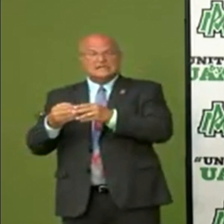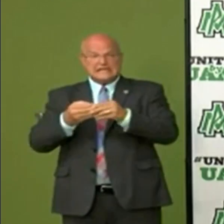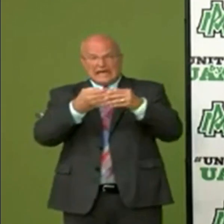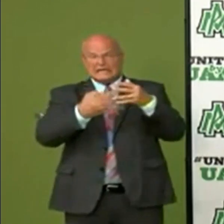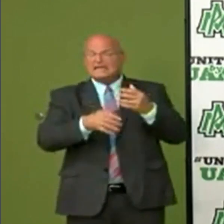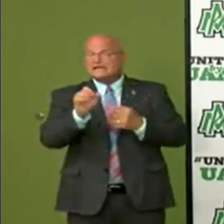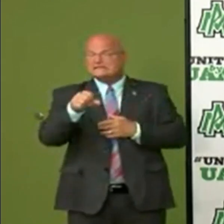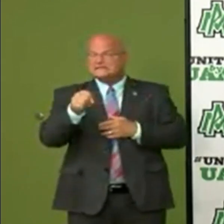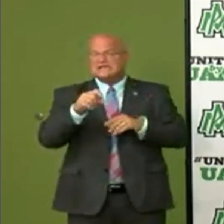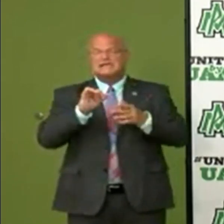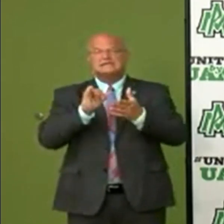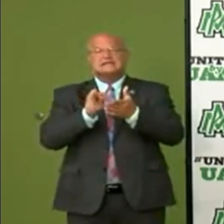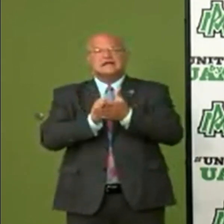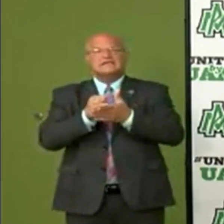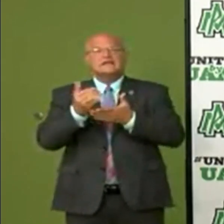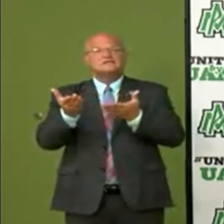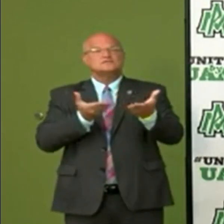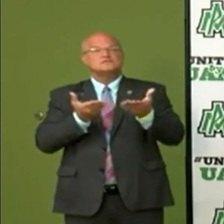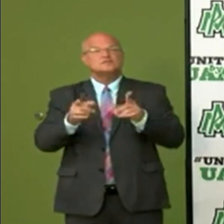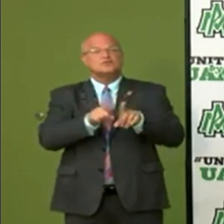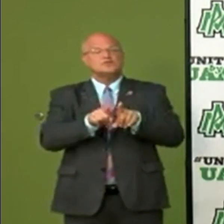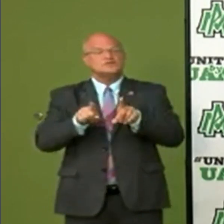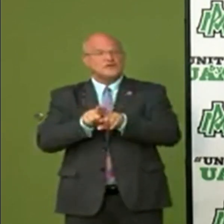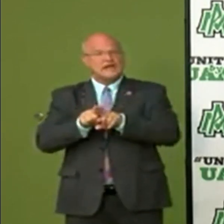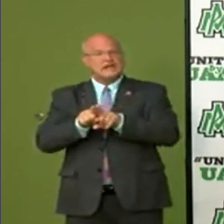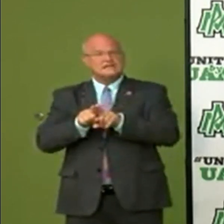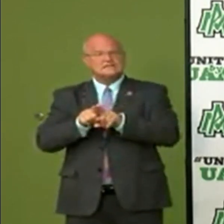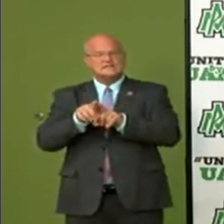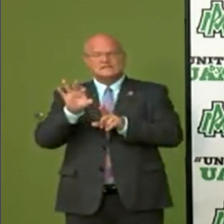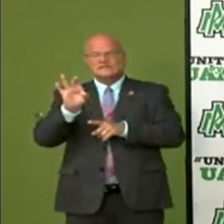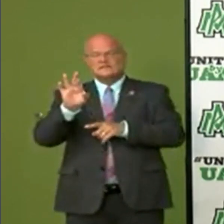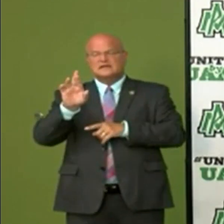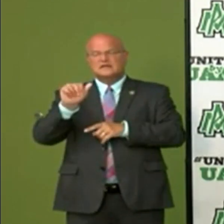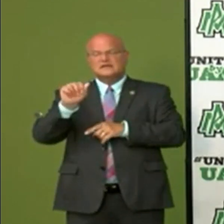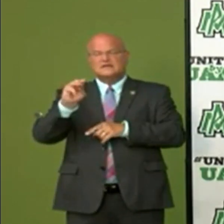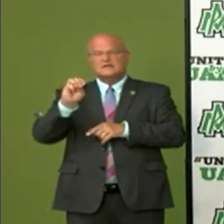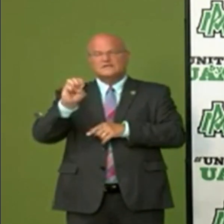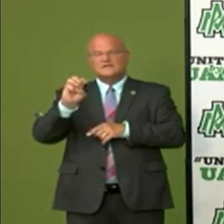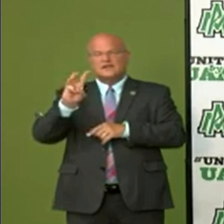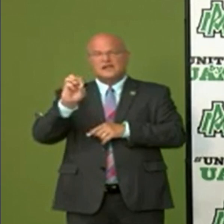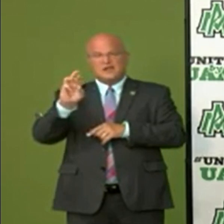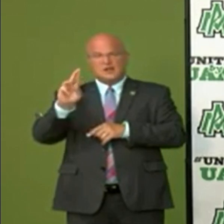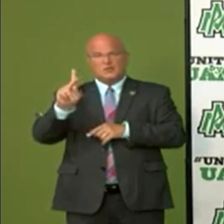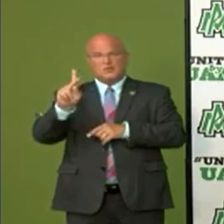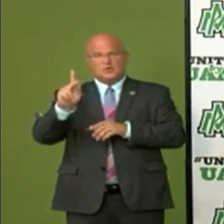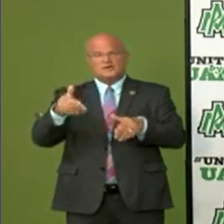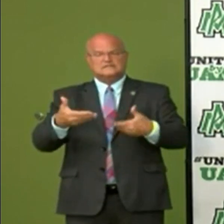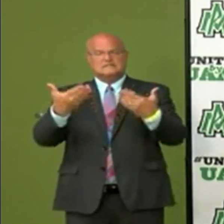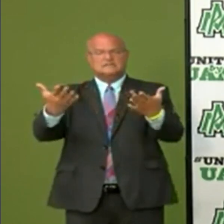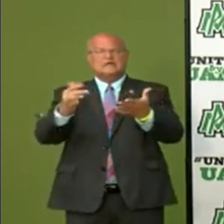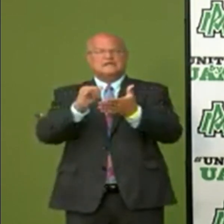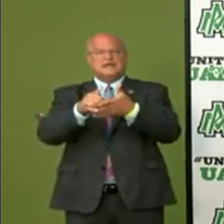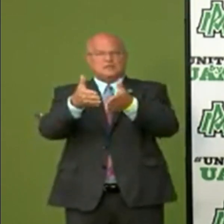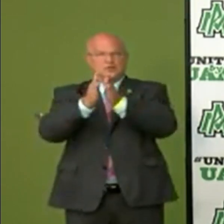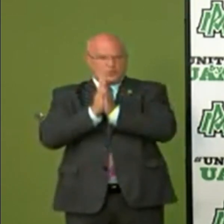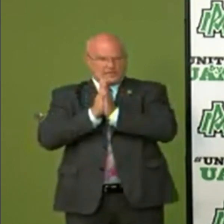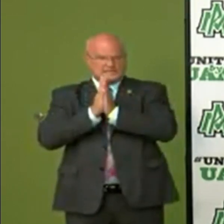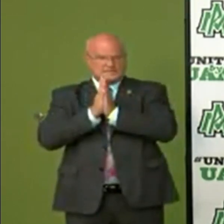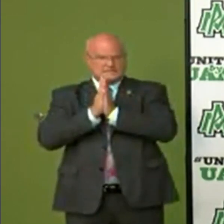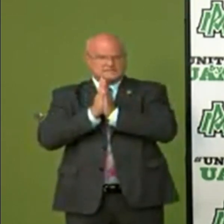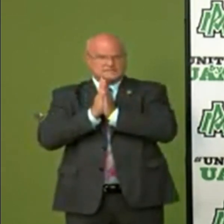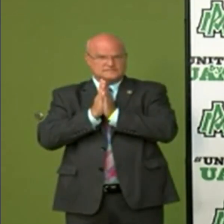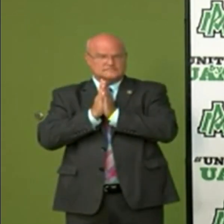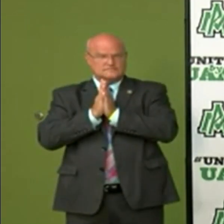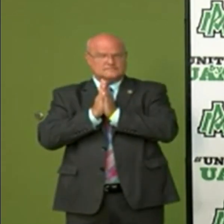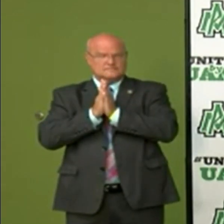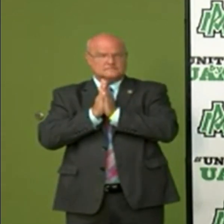guidelines that serve as a framework on which to submit those that request. So they're dealt